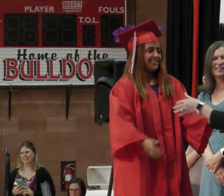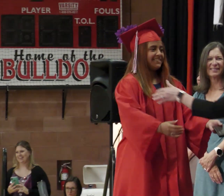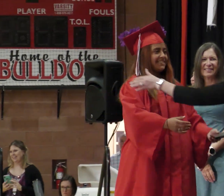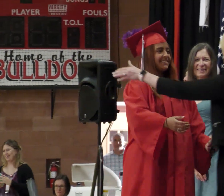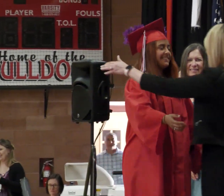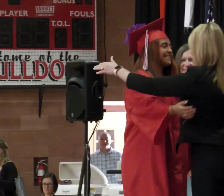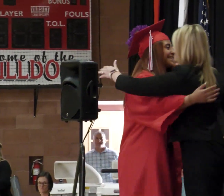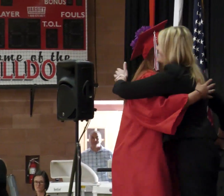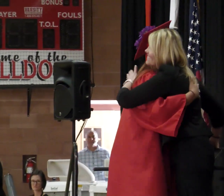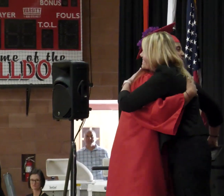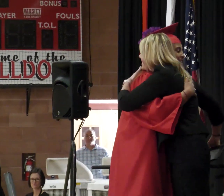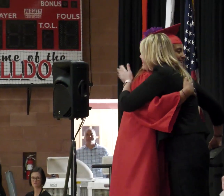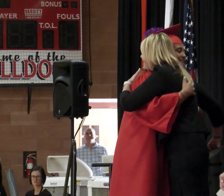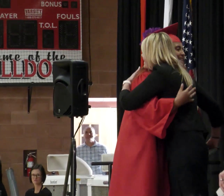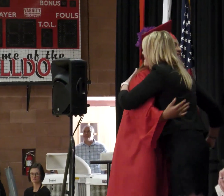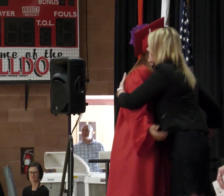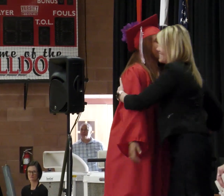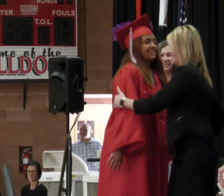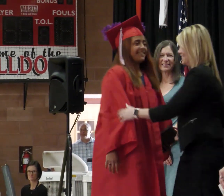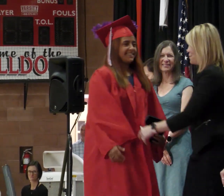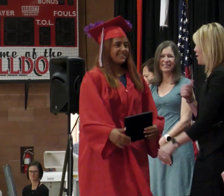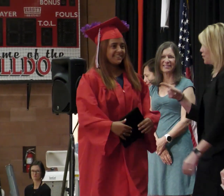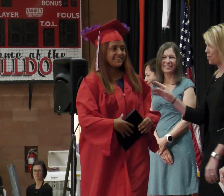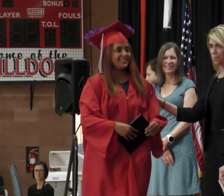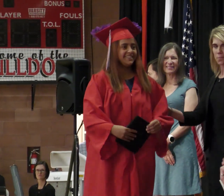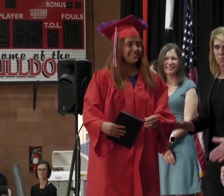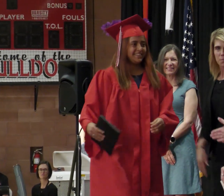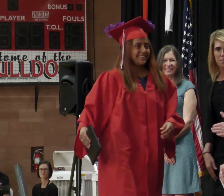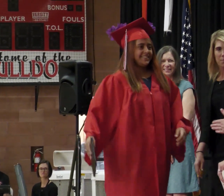Accepting her diploma For Miss Tara Wilkins Giving her a hug